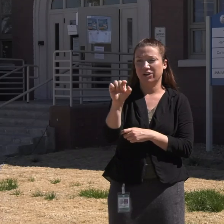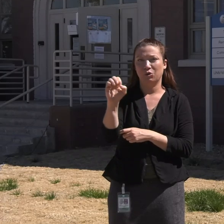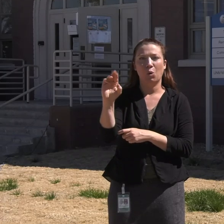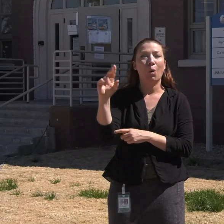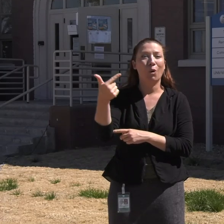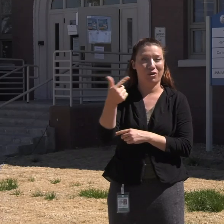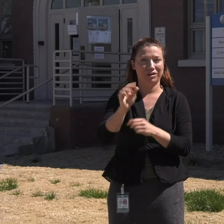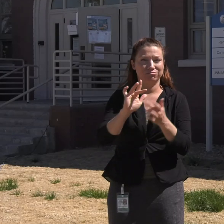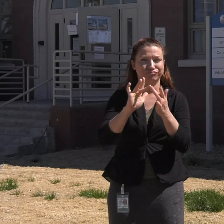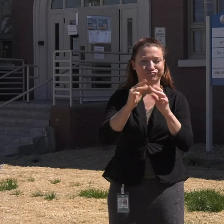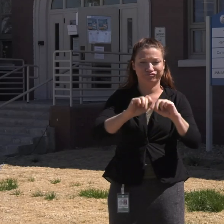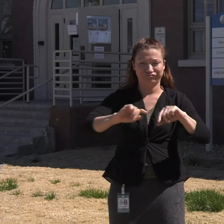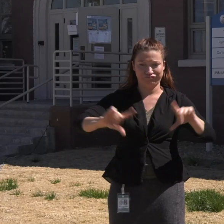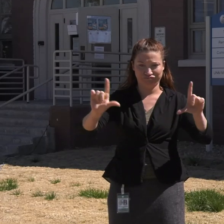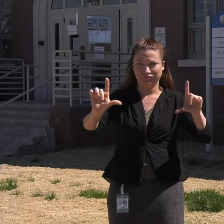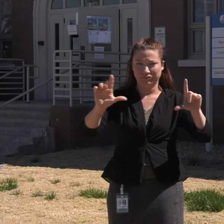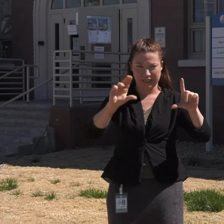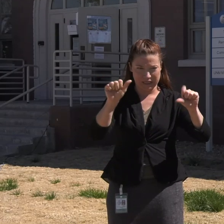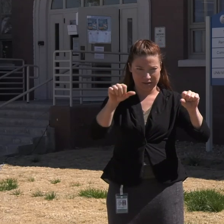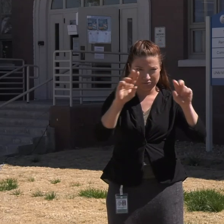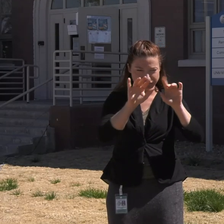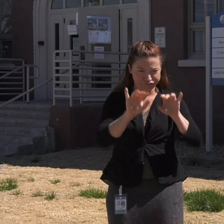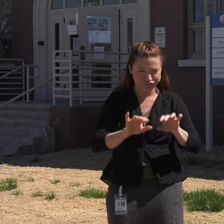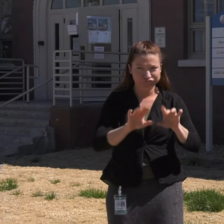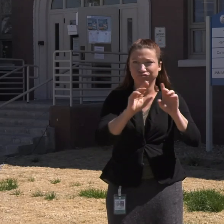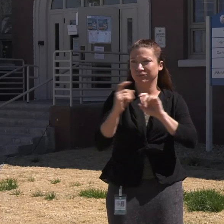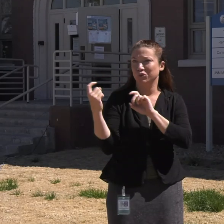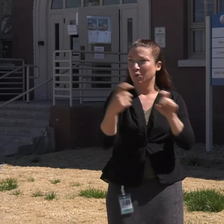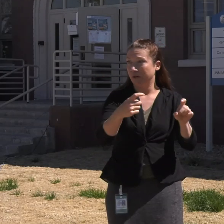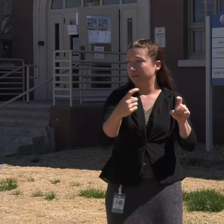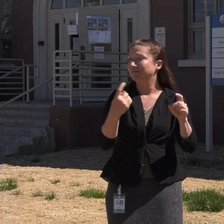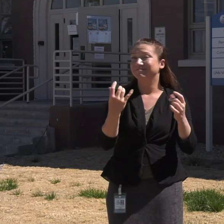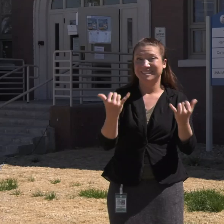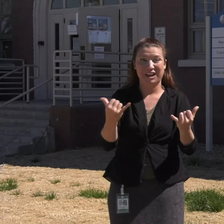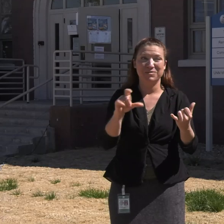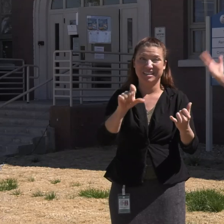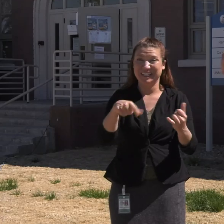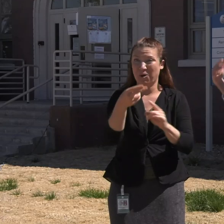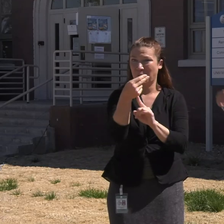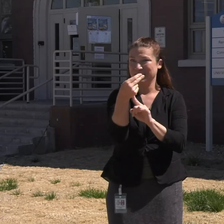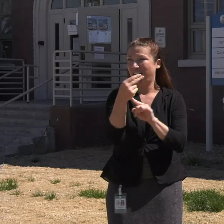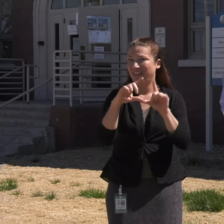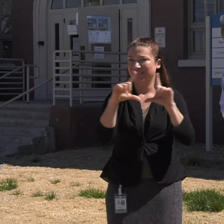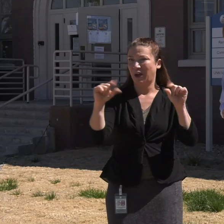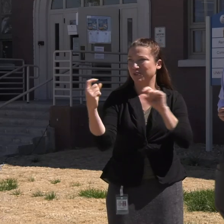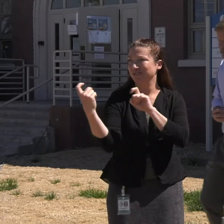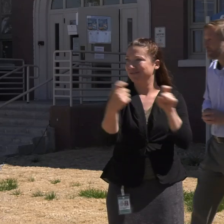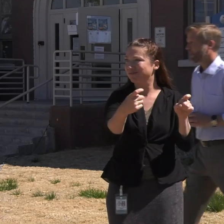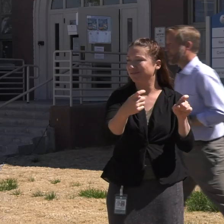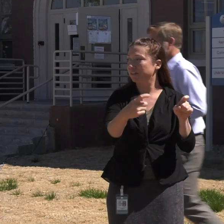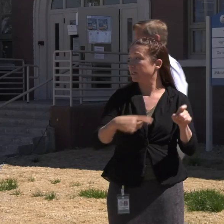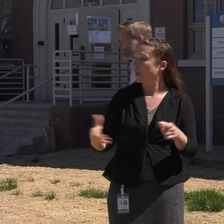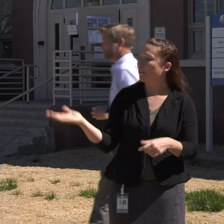now there is a need for hotel vouchers. So Lisa Huval, I think you're close. Come on up.